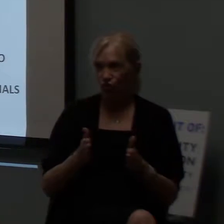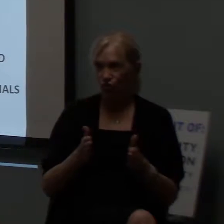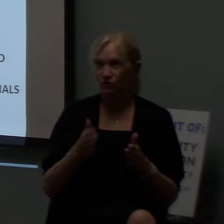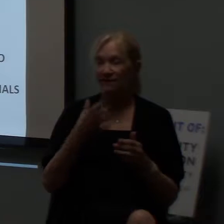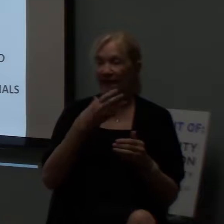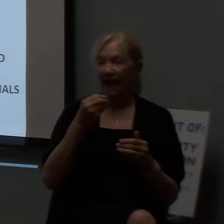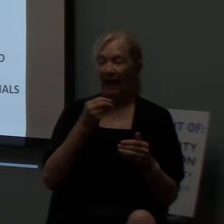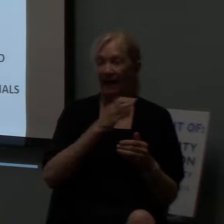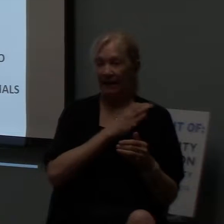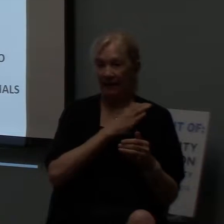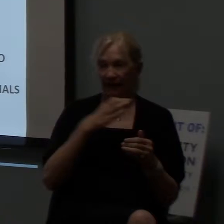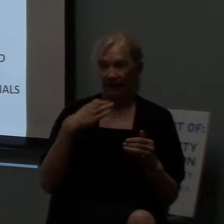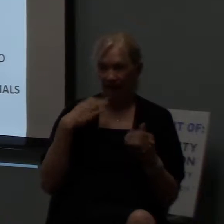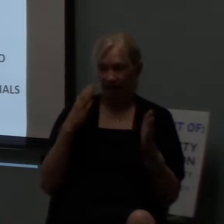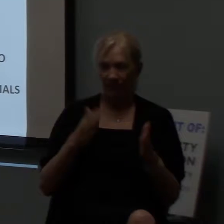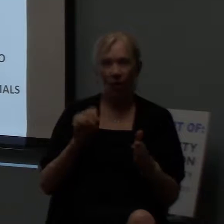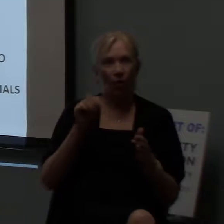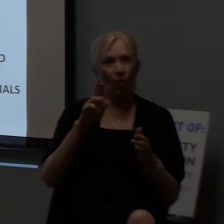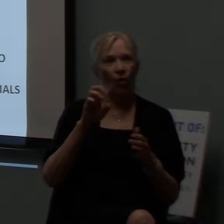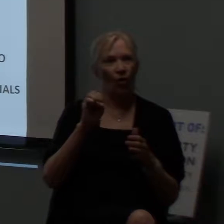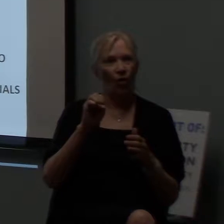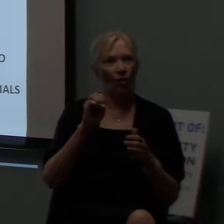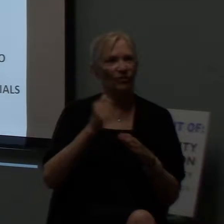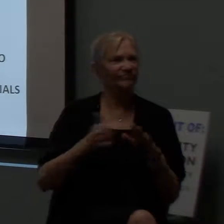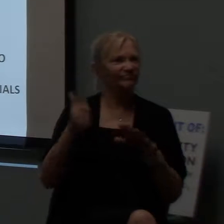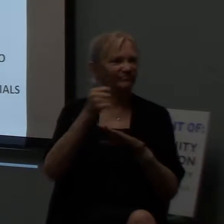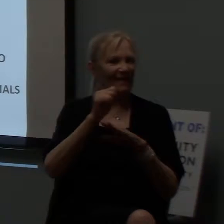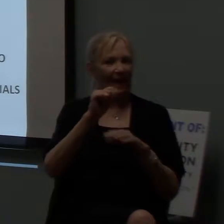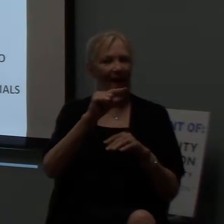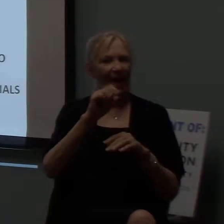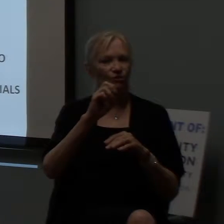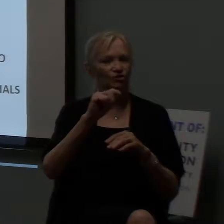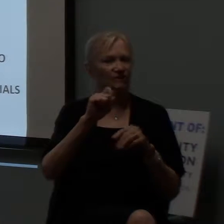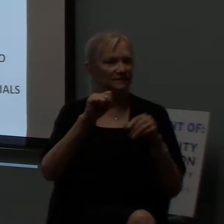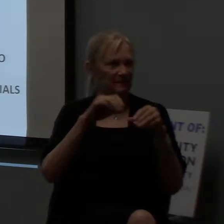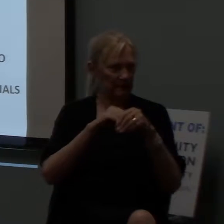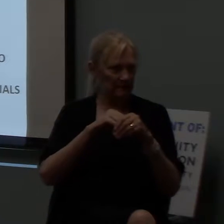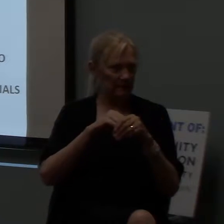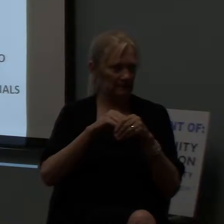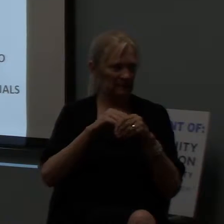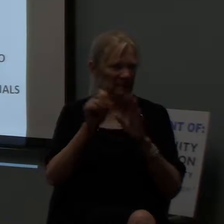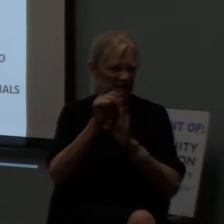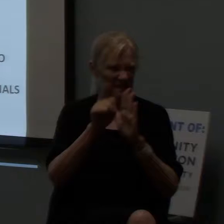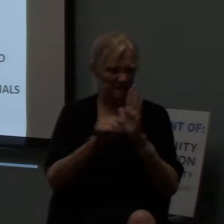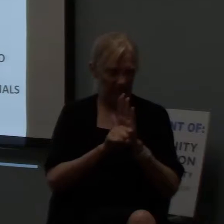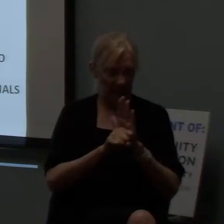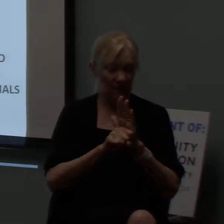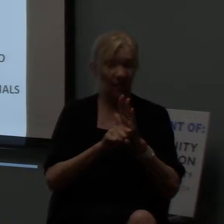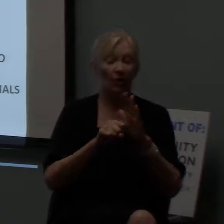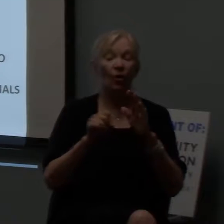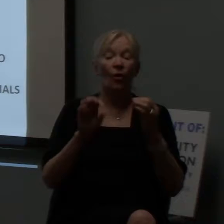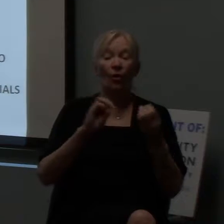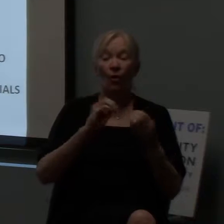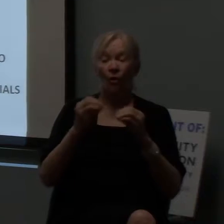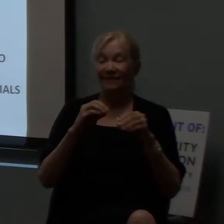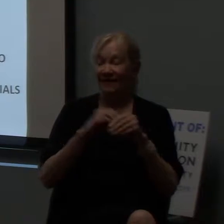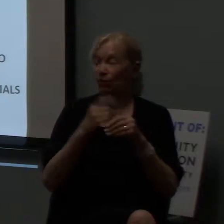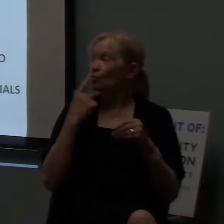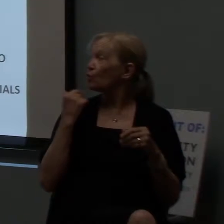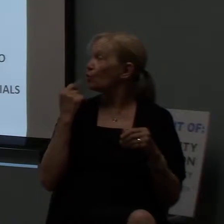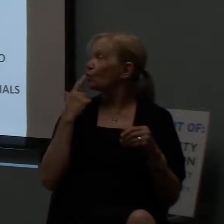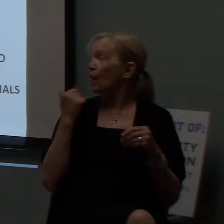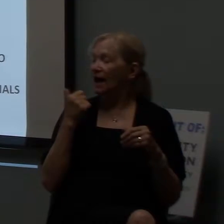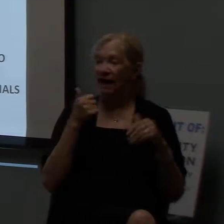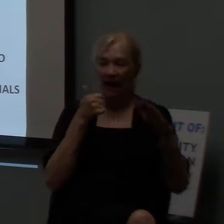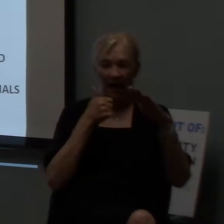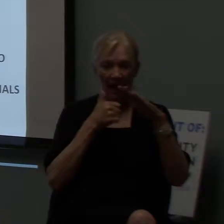the commissioners are executive agents of the state of Colorado. The offices that are in red are